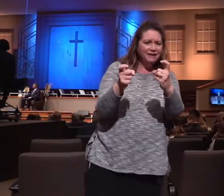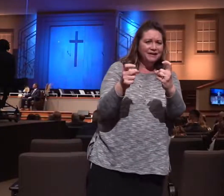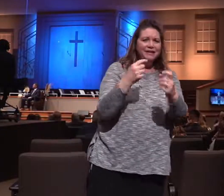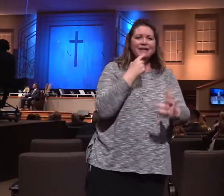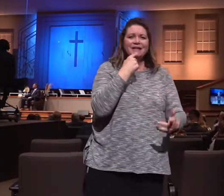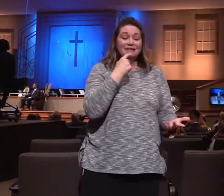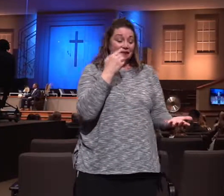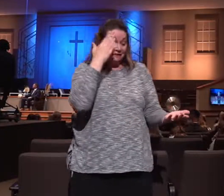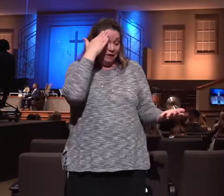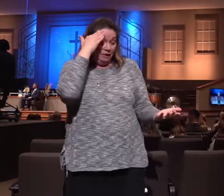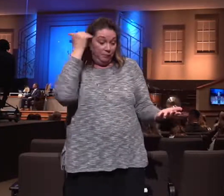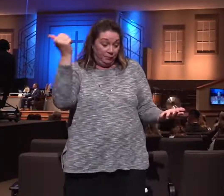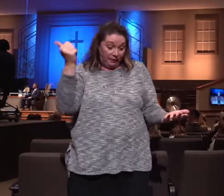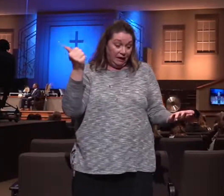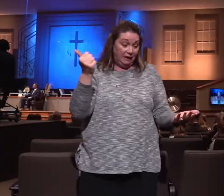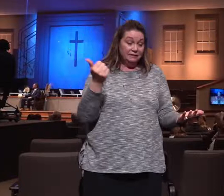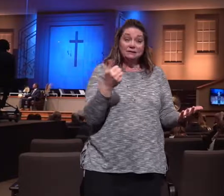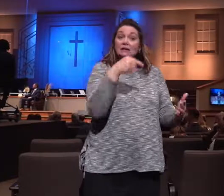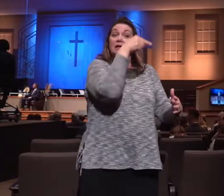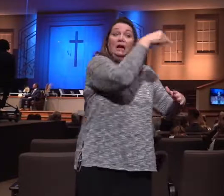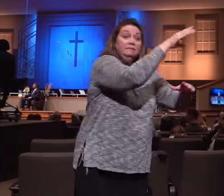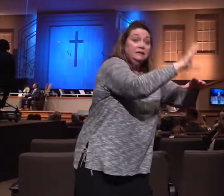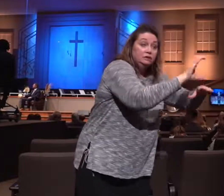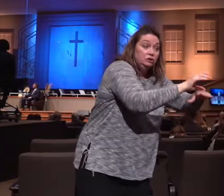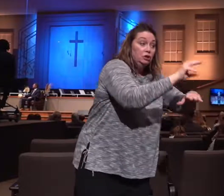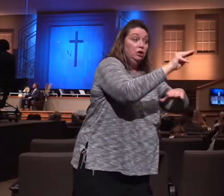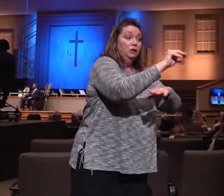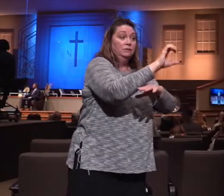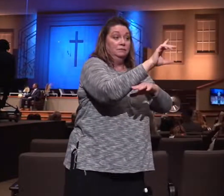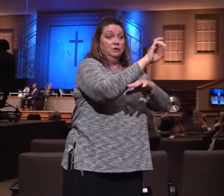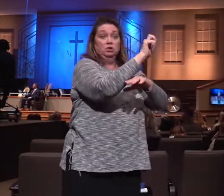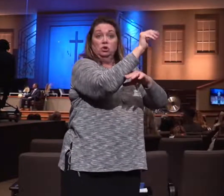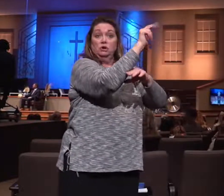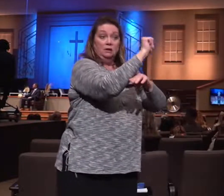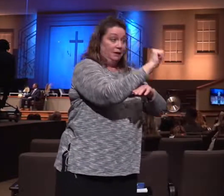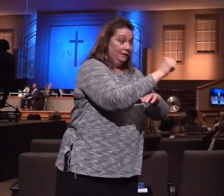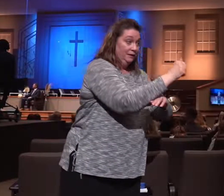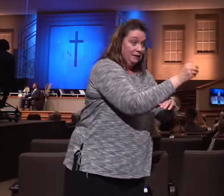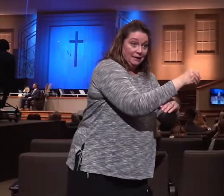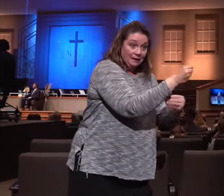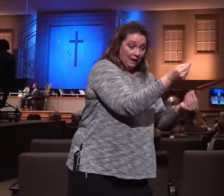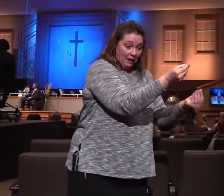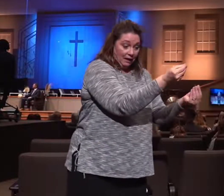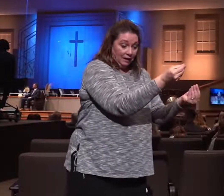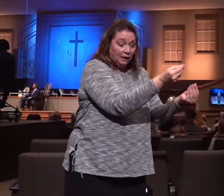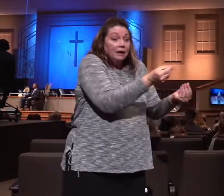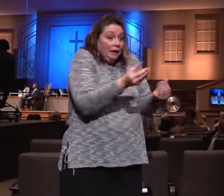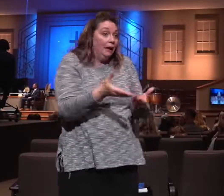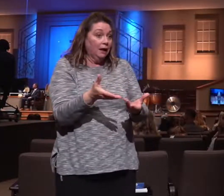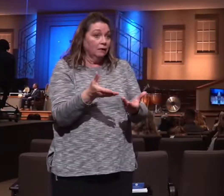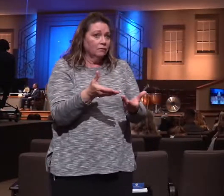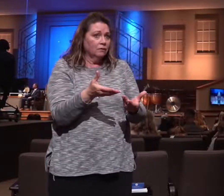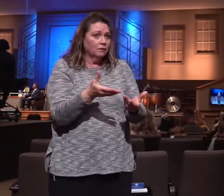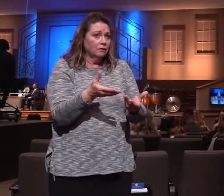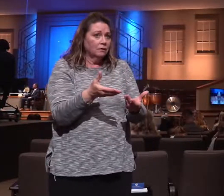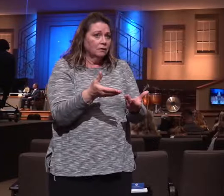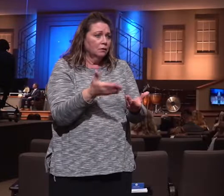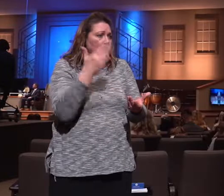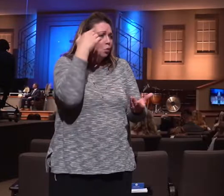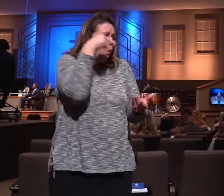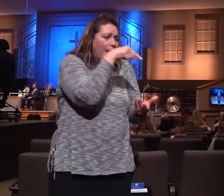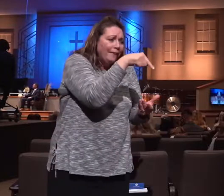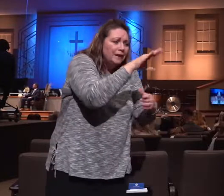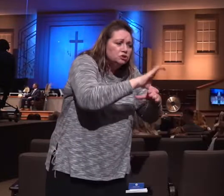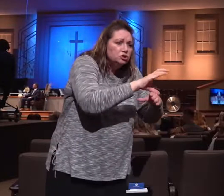of the gift that the Macedonians gave at the end of that, he says, thanks be to God for his unspeakable gift. The greatest gift to